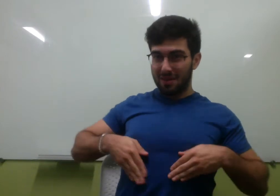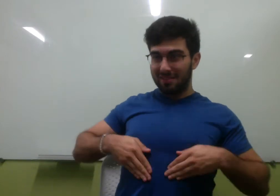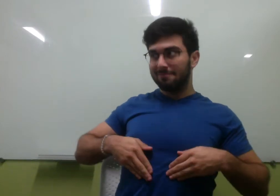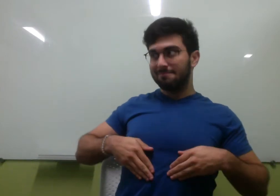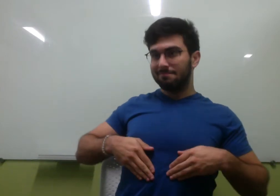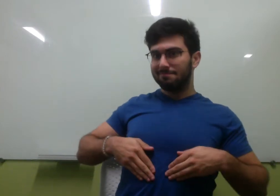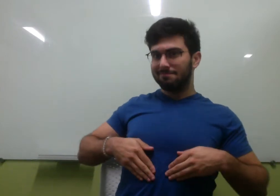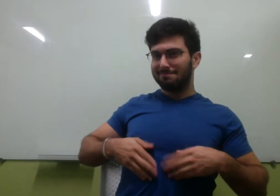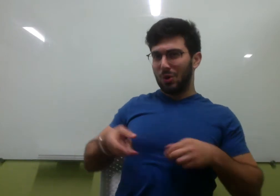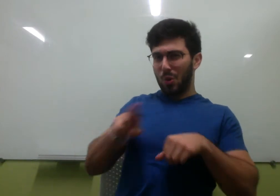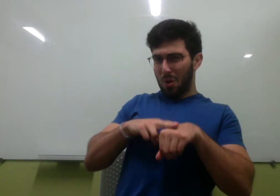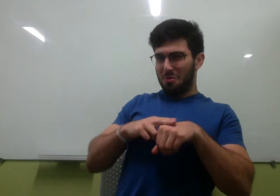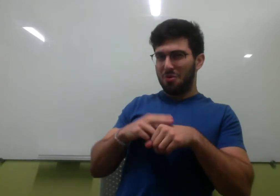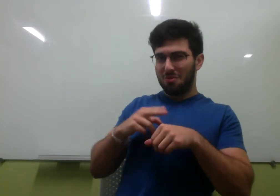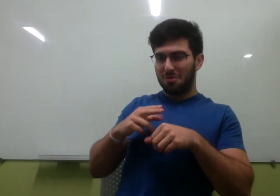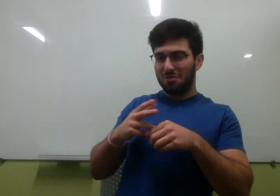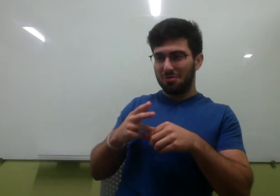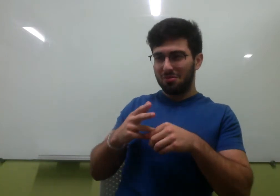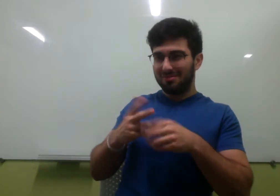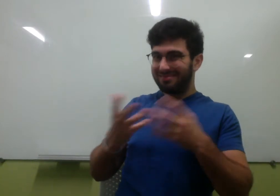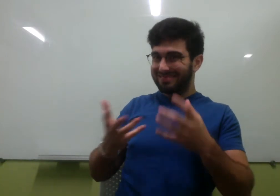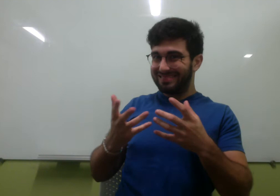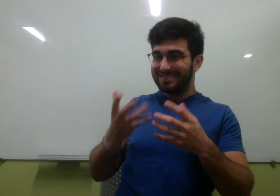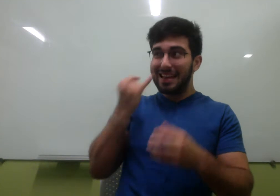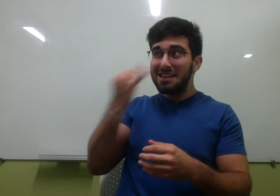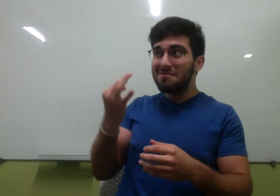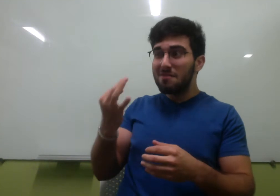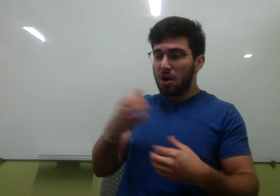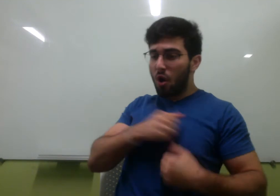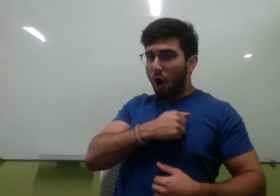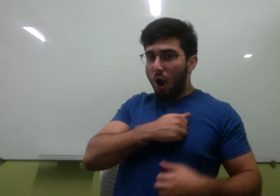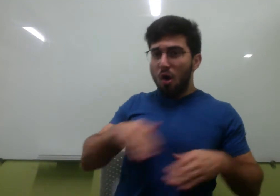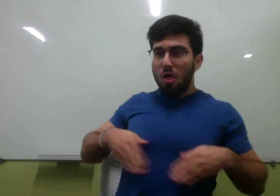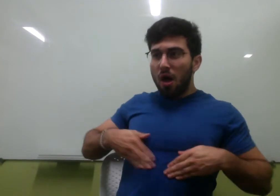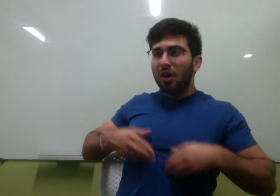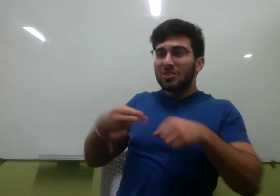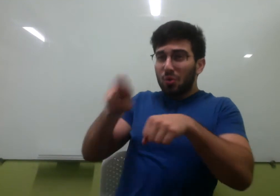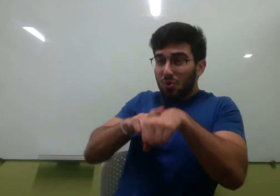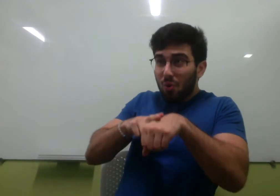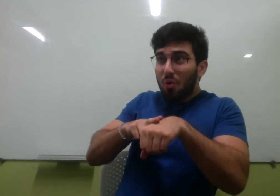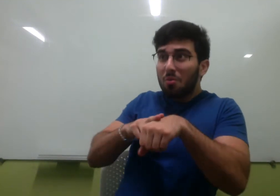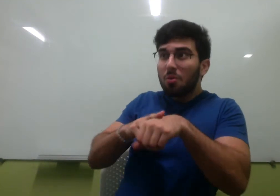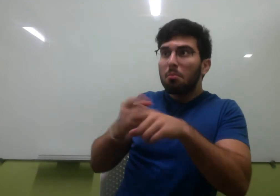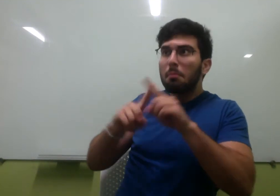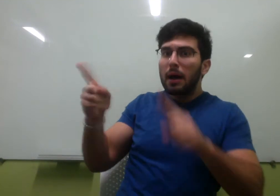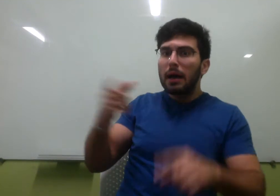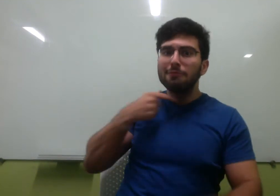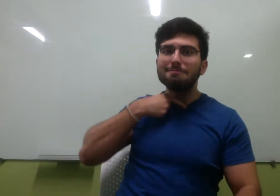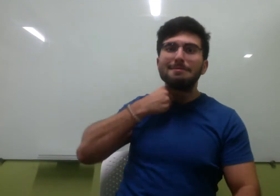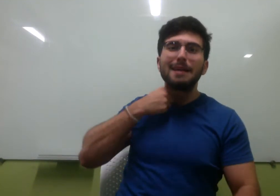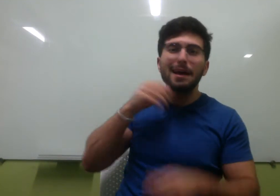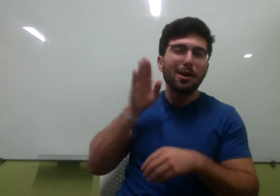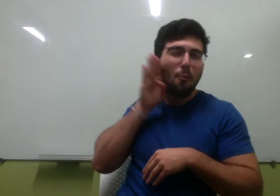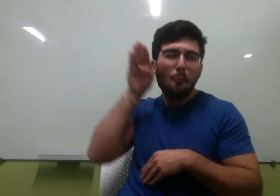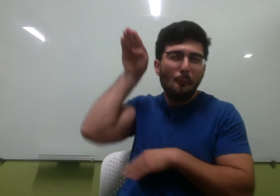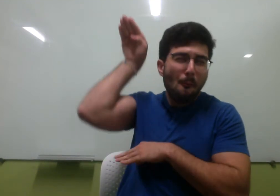heart is proportionately speaking normal size, but its neck is way longer than other mammals, it has an issue.